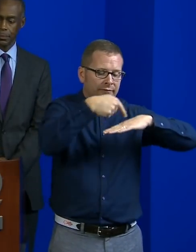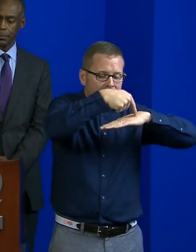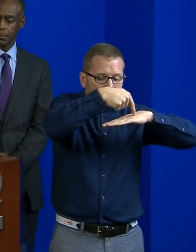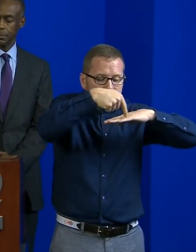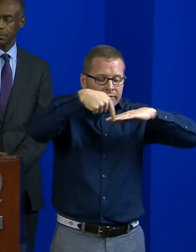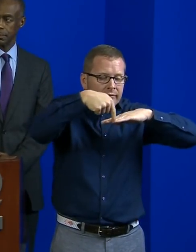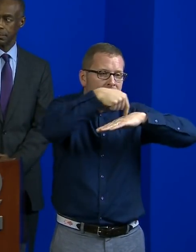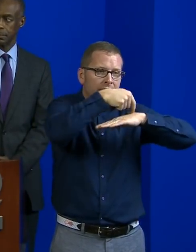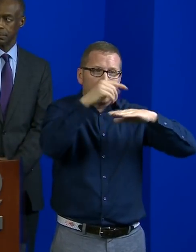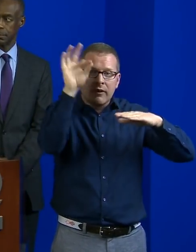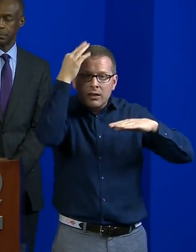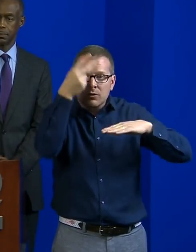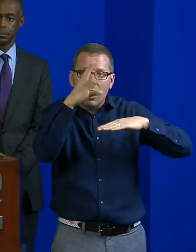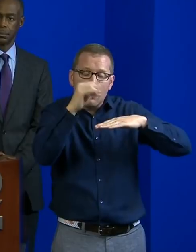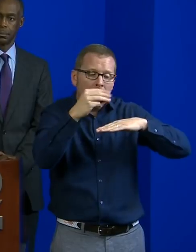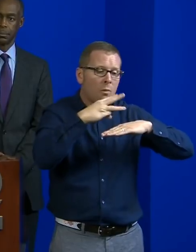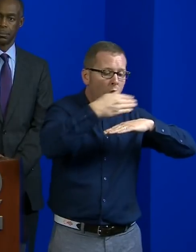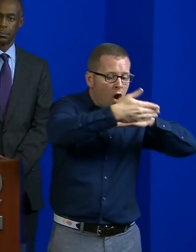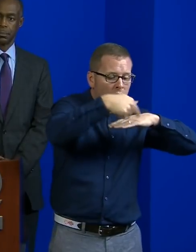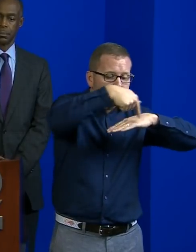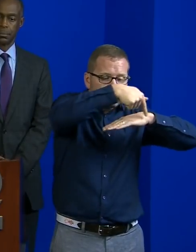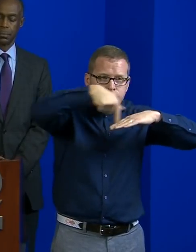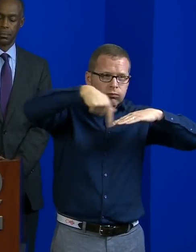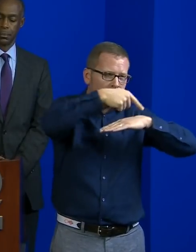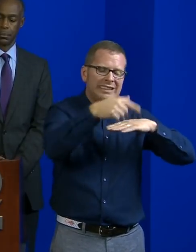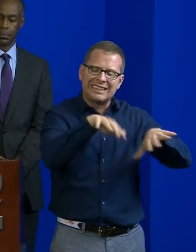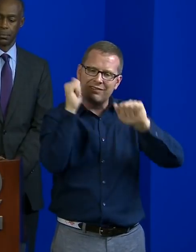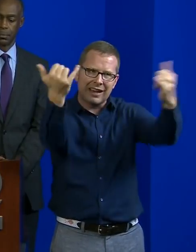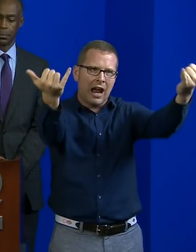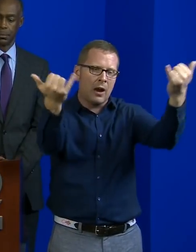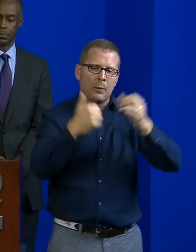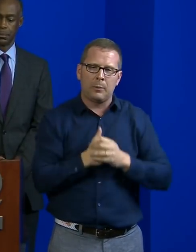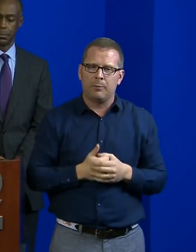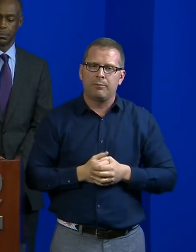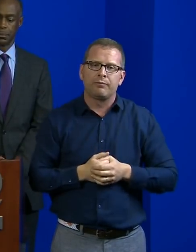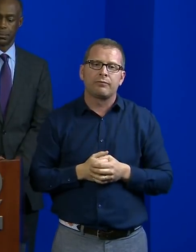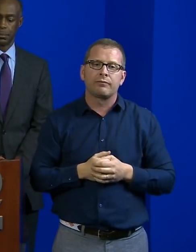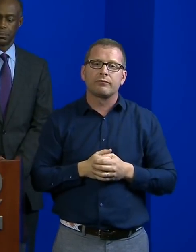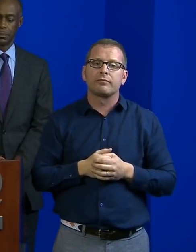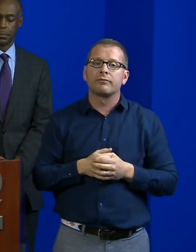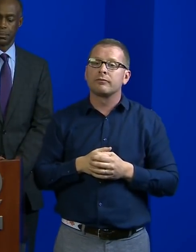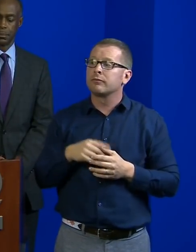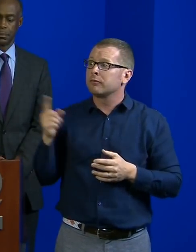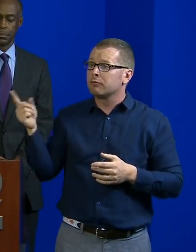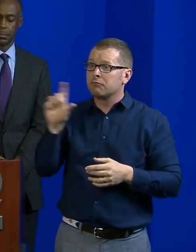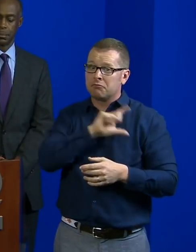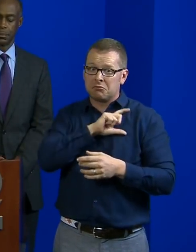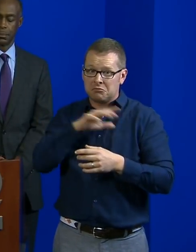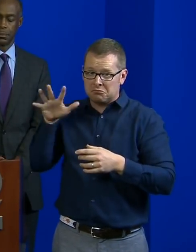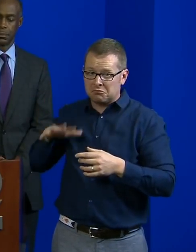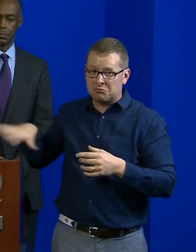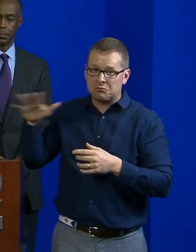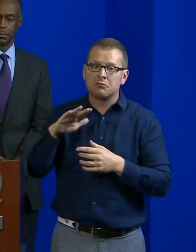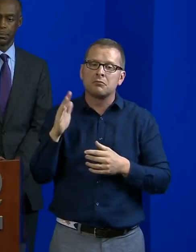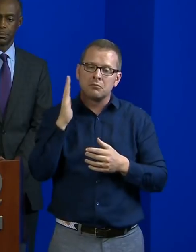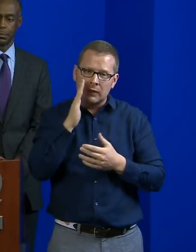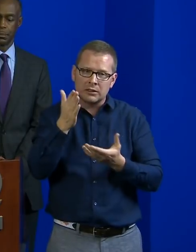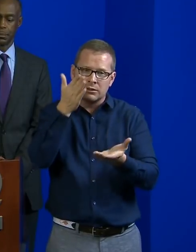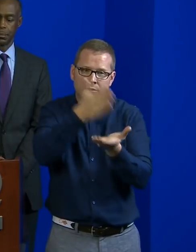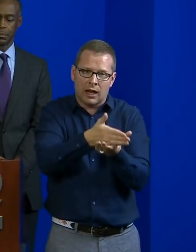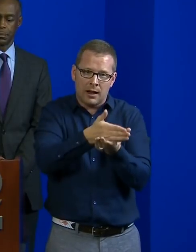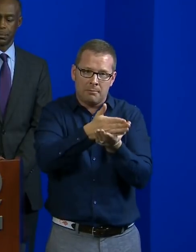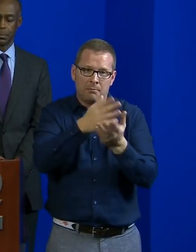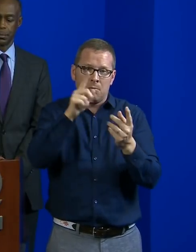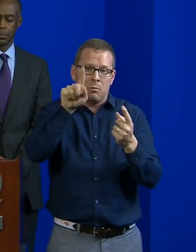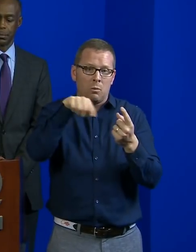responding when winds reach a sustained speed of about 45 miles an hour. they need to be safe and secure as well, and then they